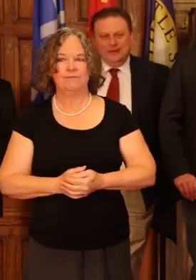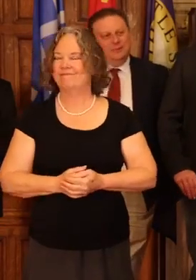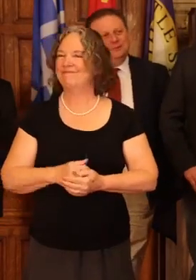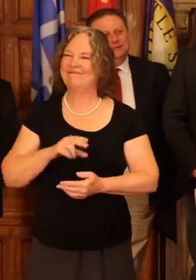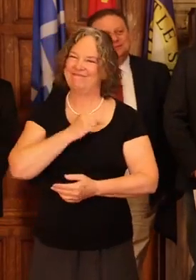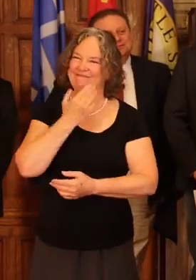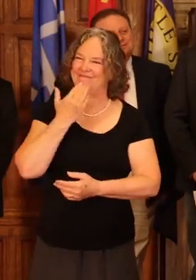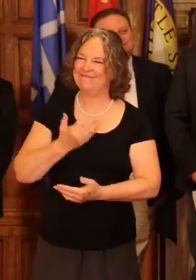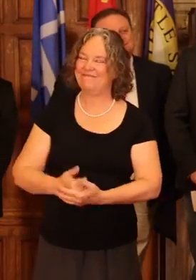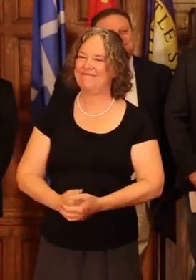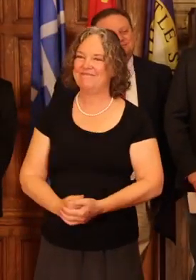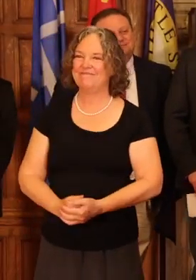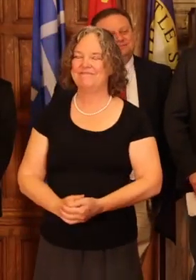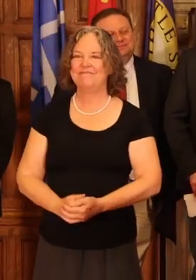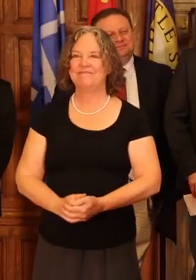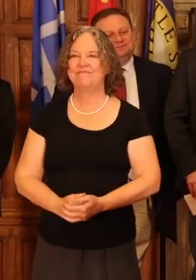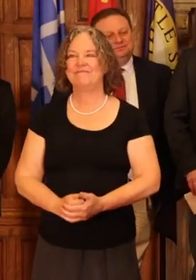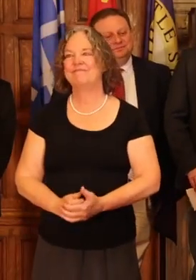Okay.